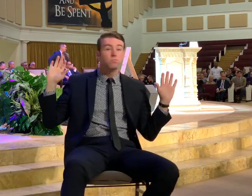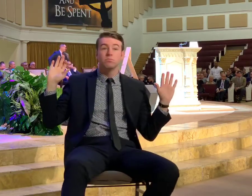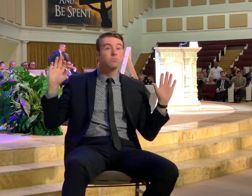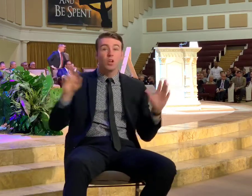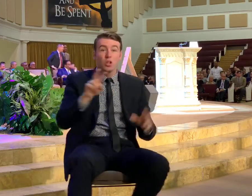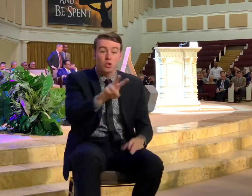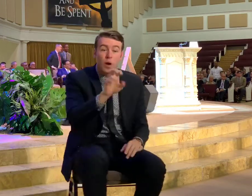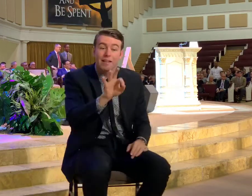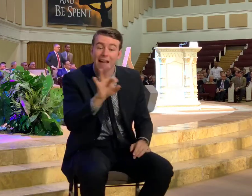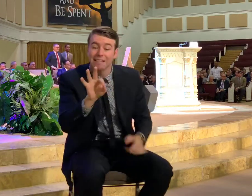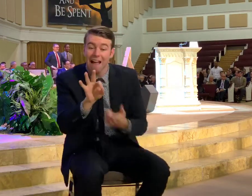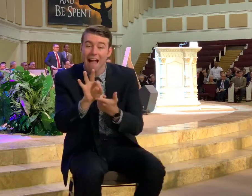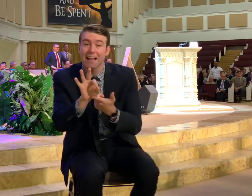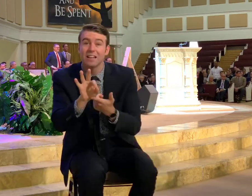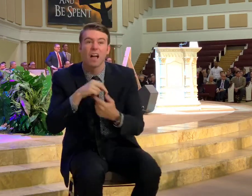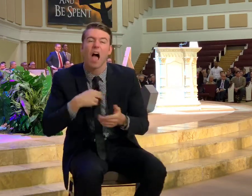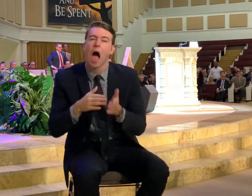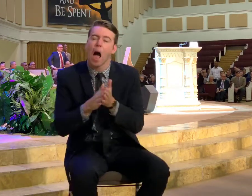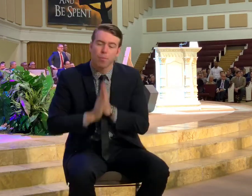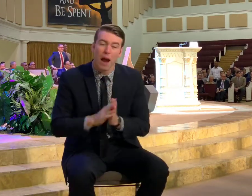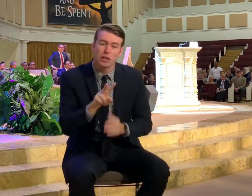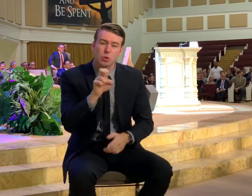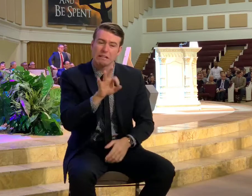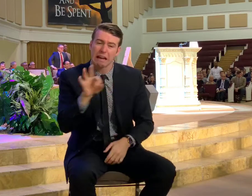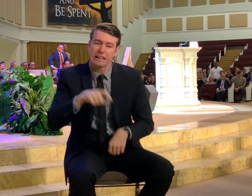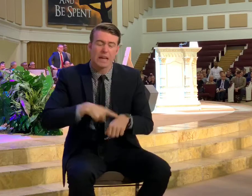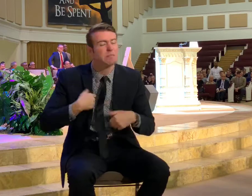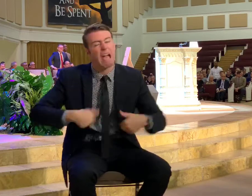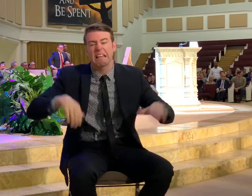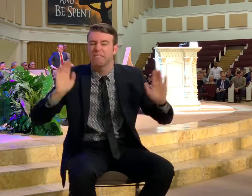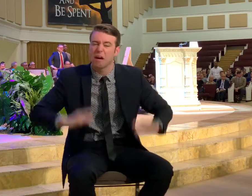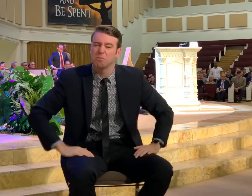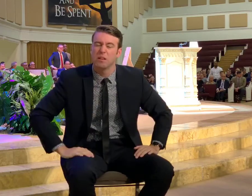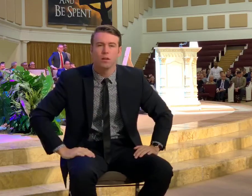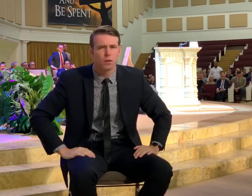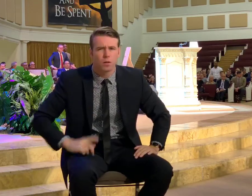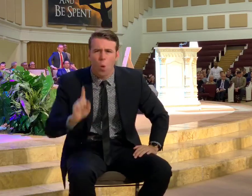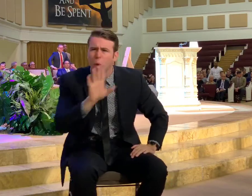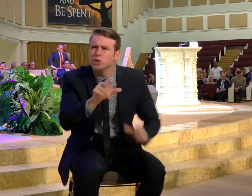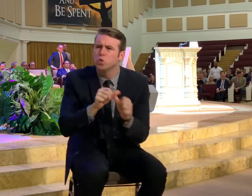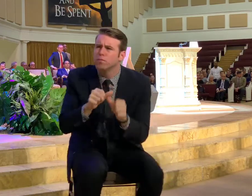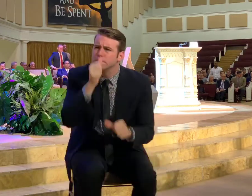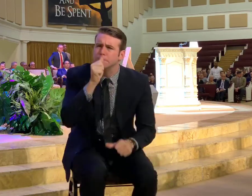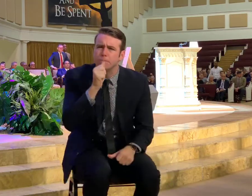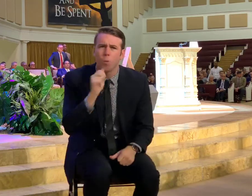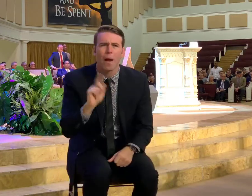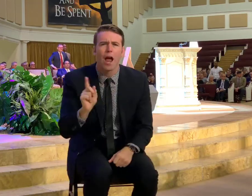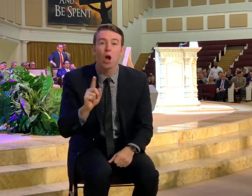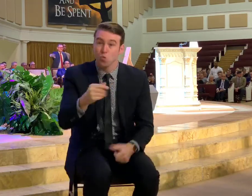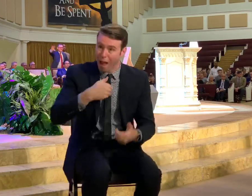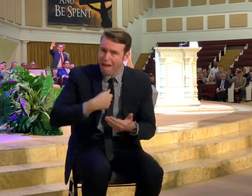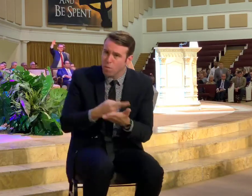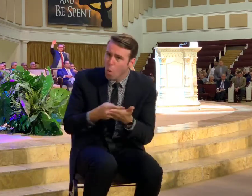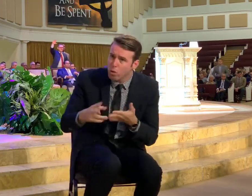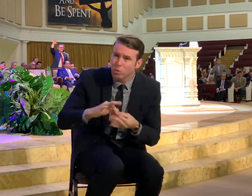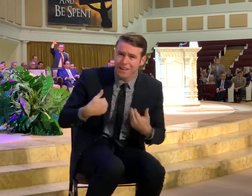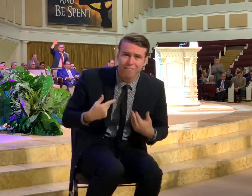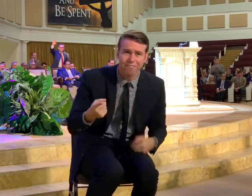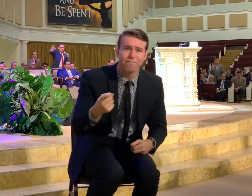prayed 299 times and nothing happened. Where's your persistence at? You got the Holy Ghost.